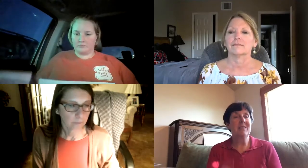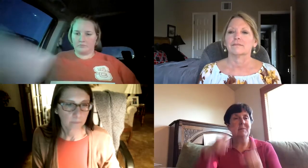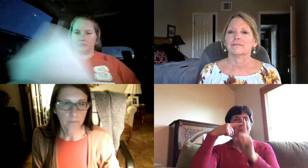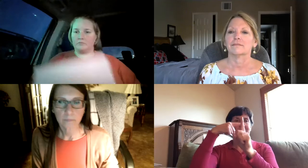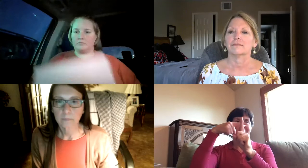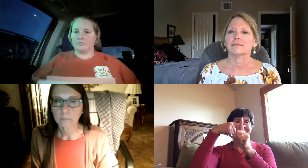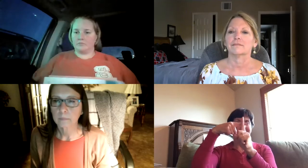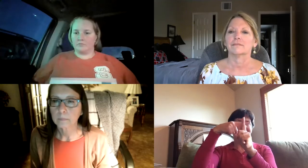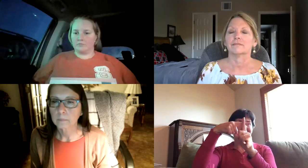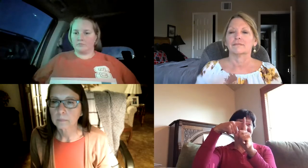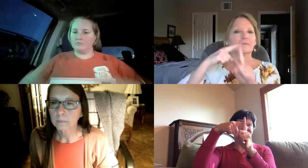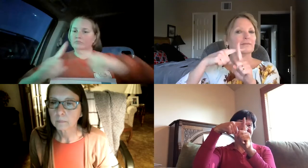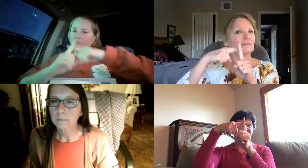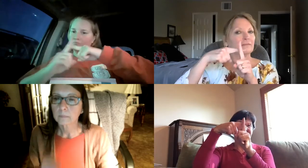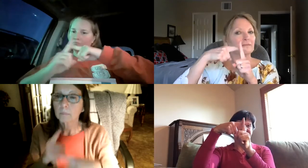Positive.